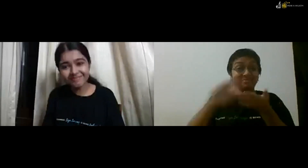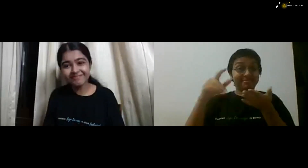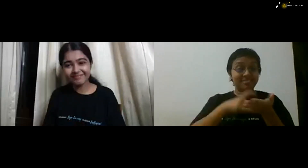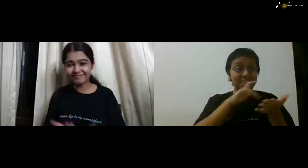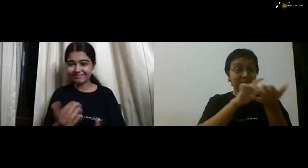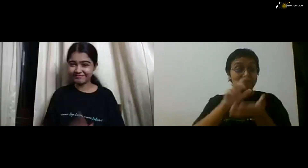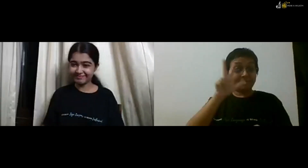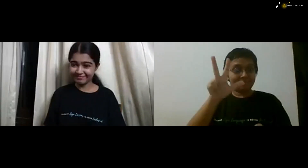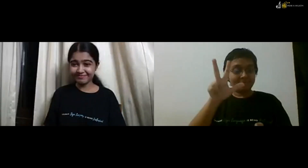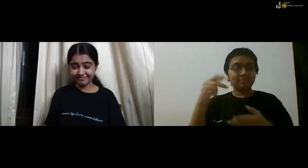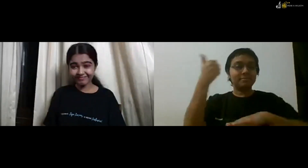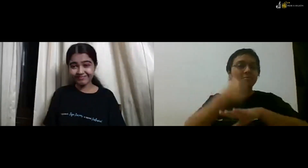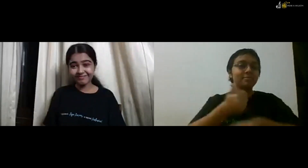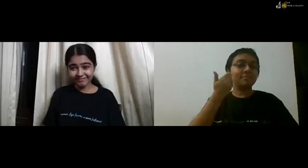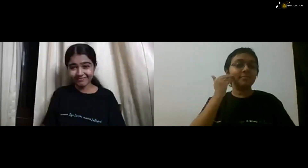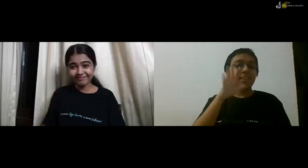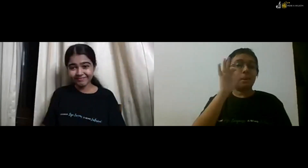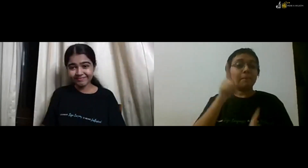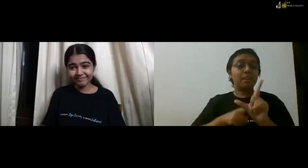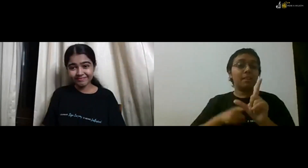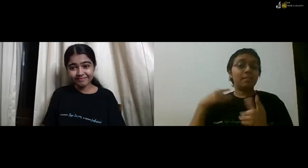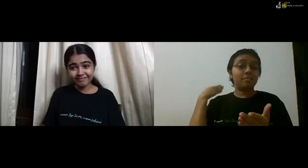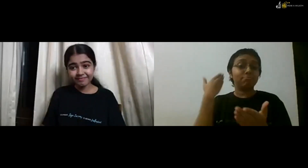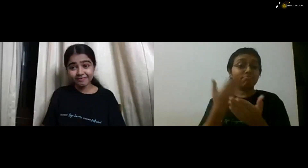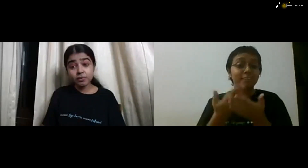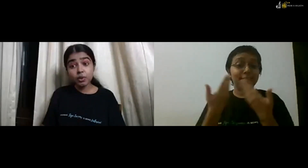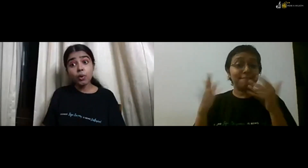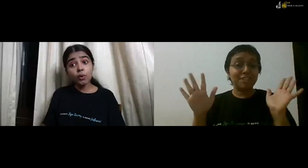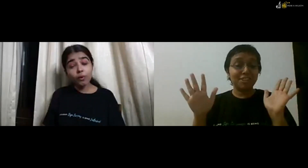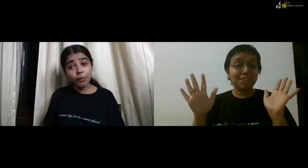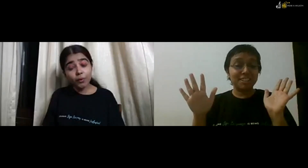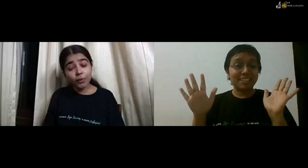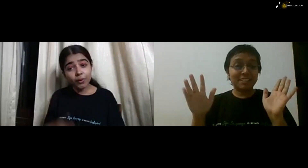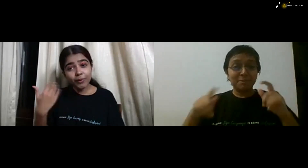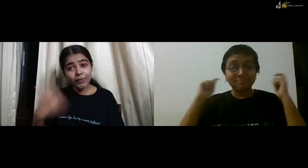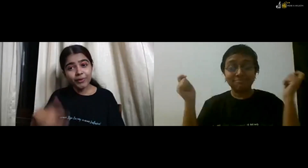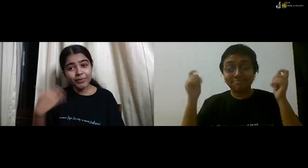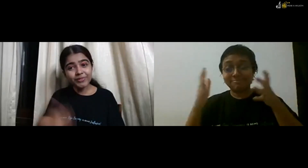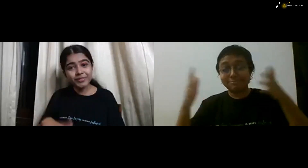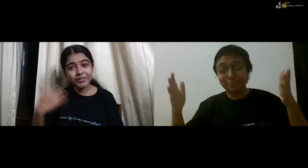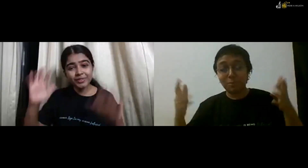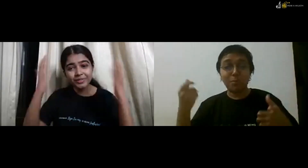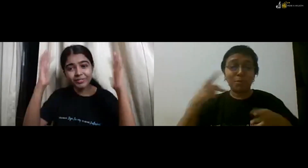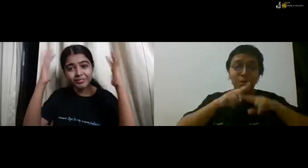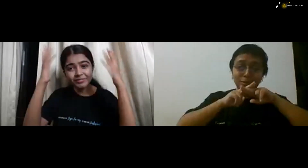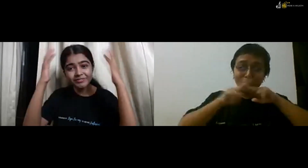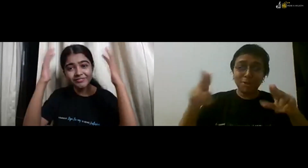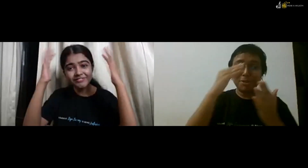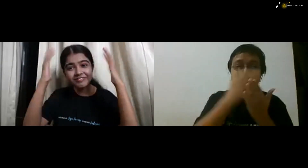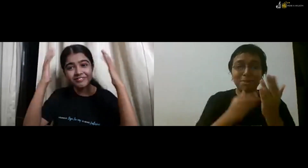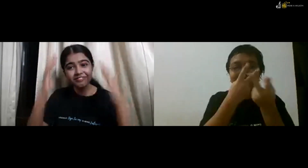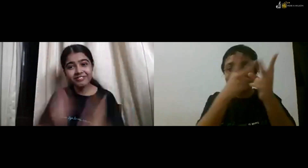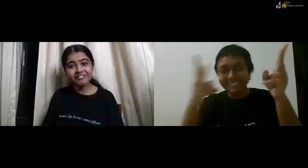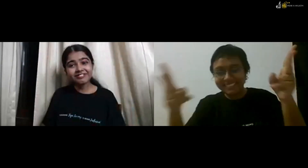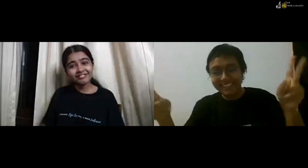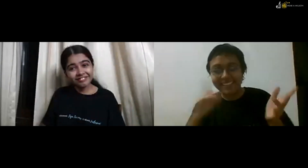and everything. Okay. So the Haryana schools, it started with 15 years ago, and we've been celebrating so